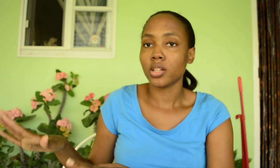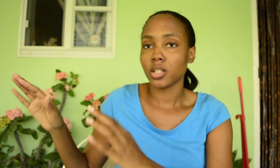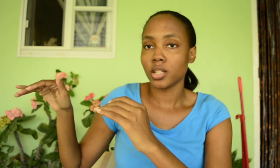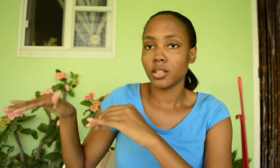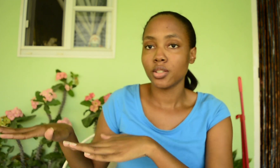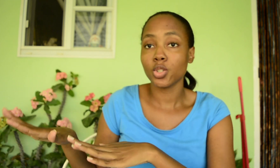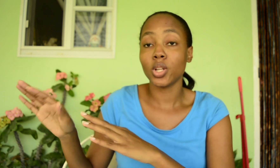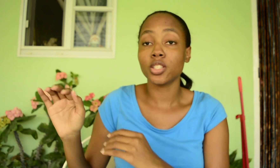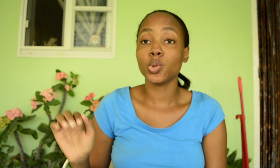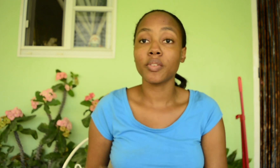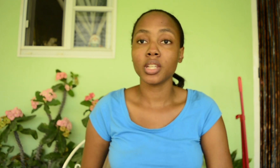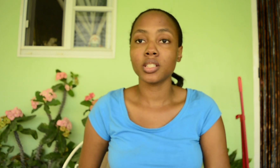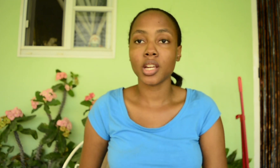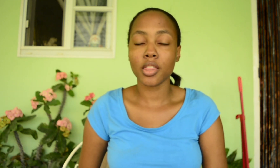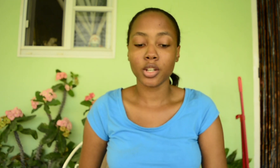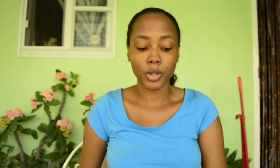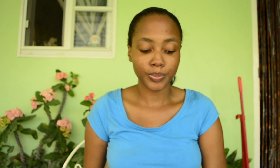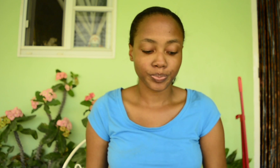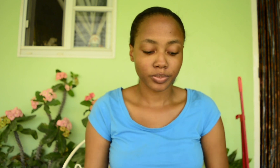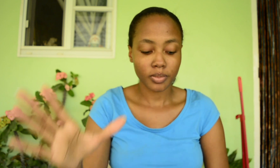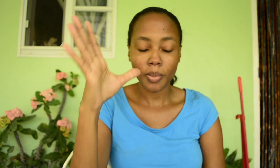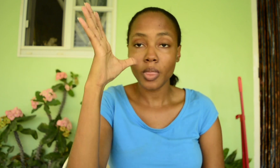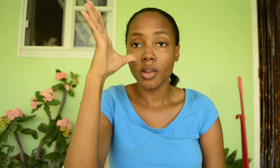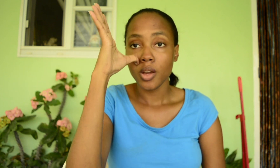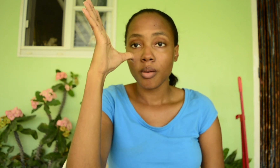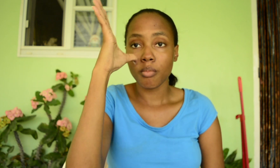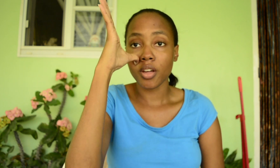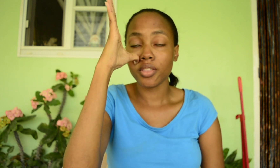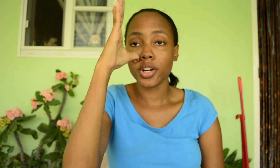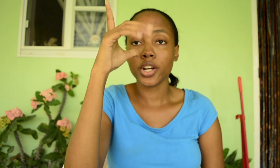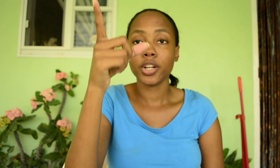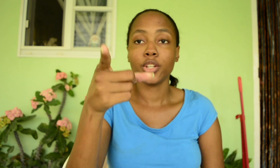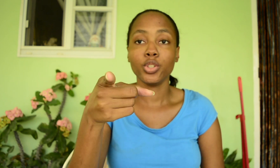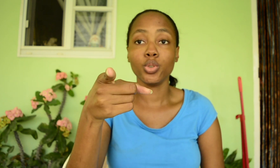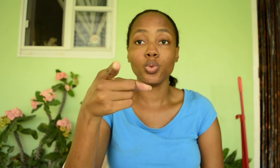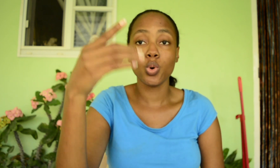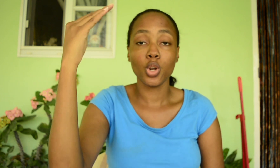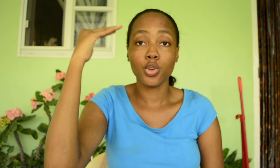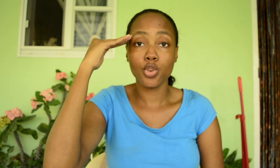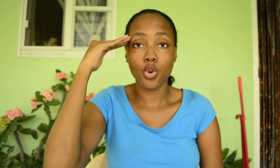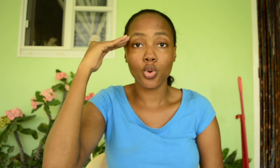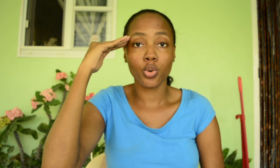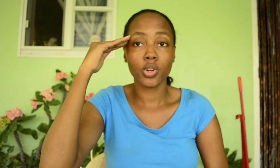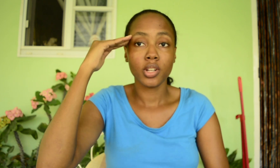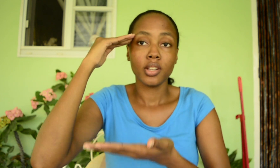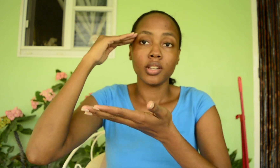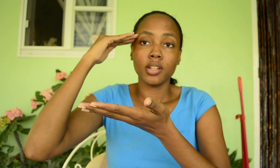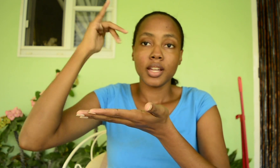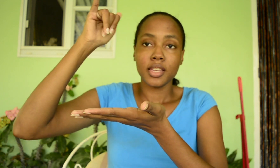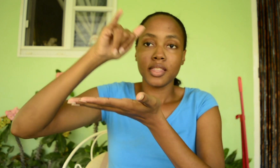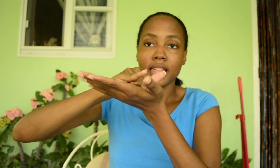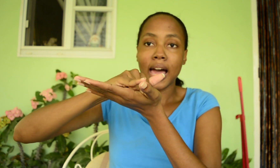water. So let's do everything together now. Mother, you know